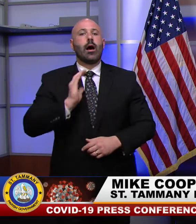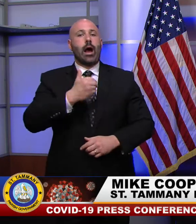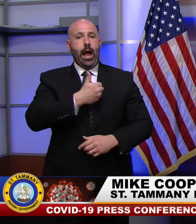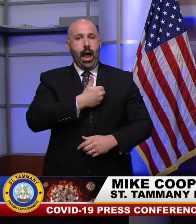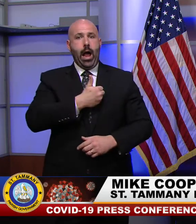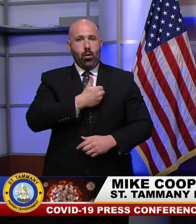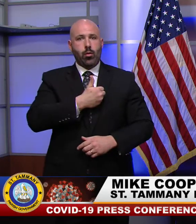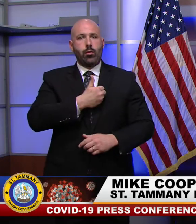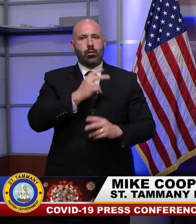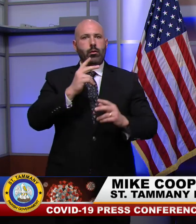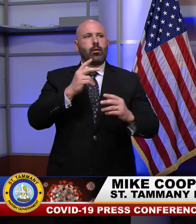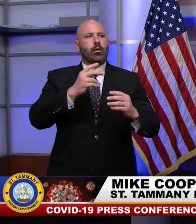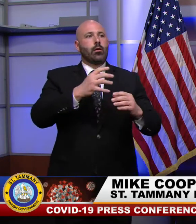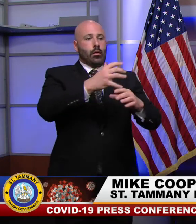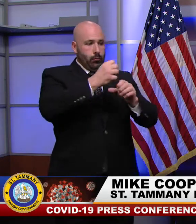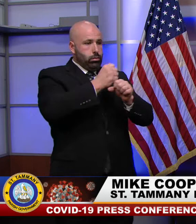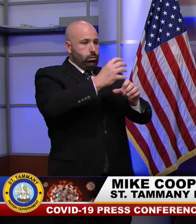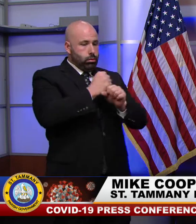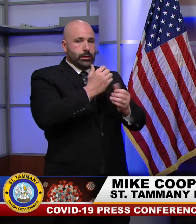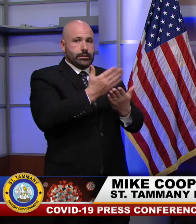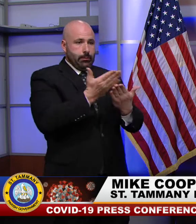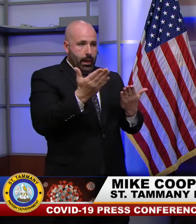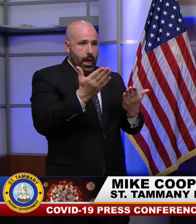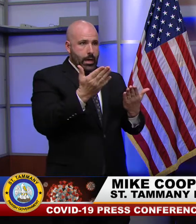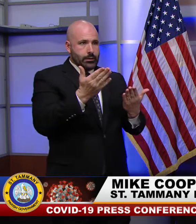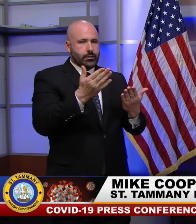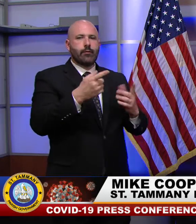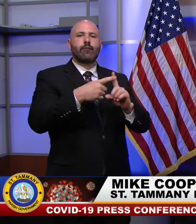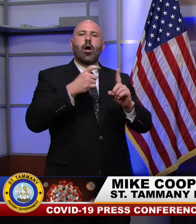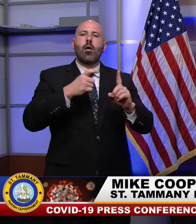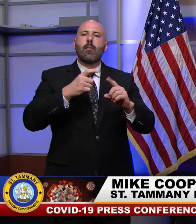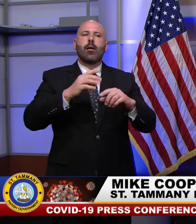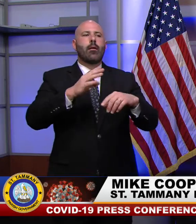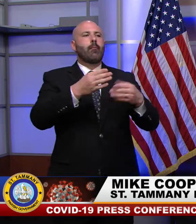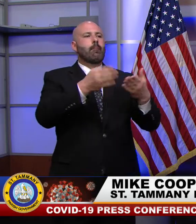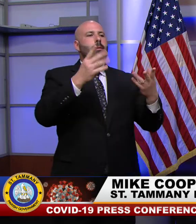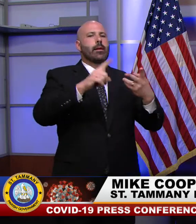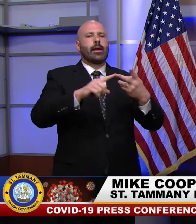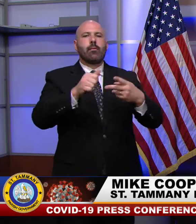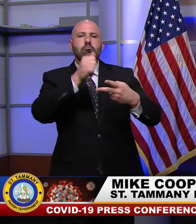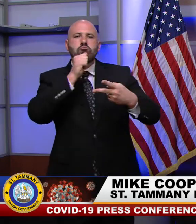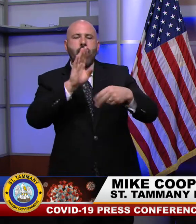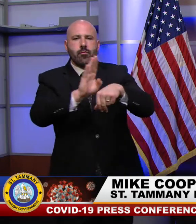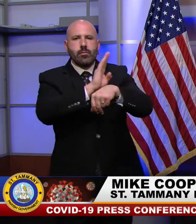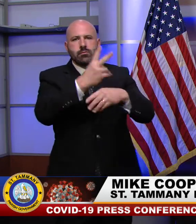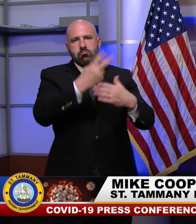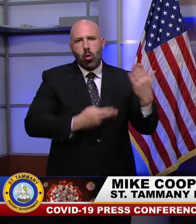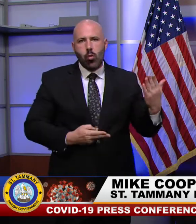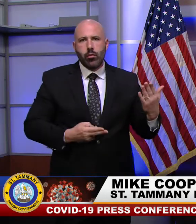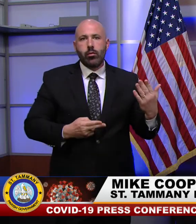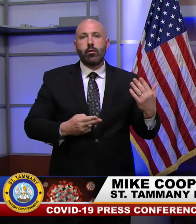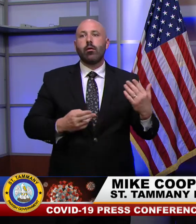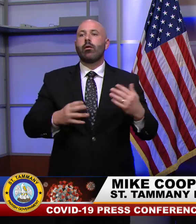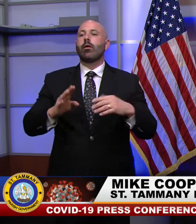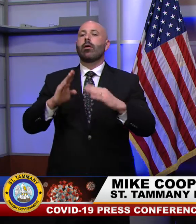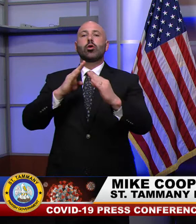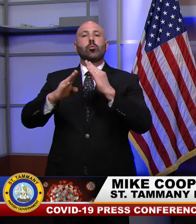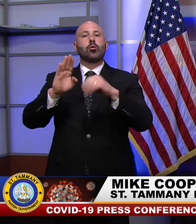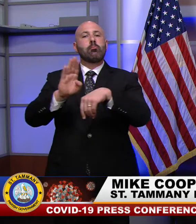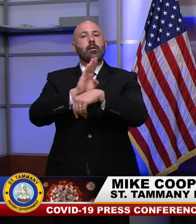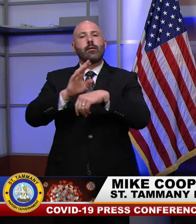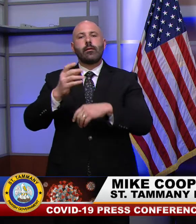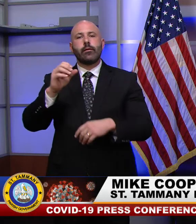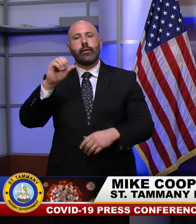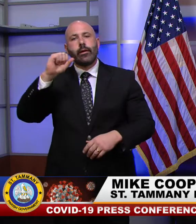supplies from public agencies and private industry. Community businesses such as dentists,